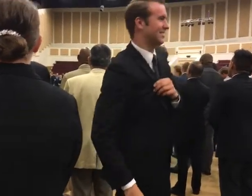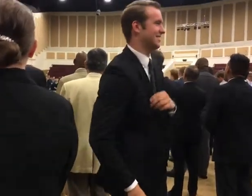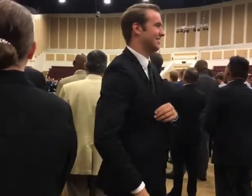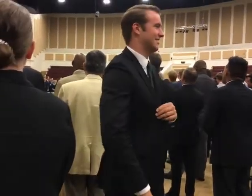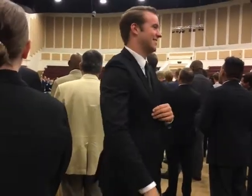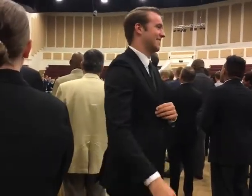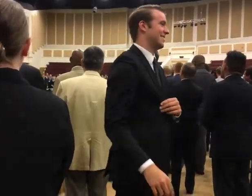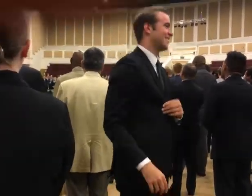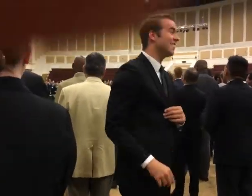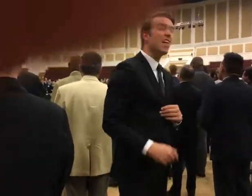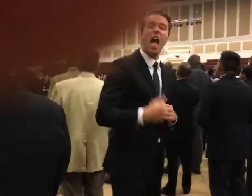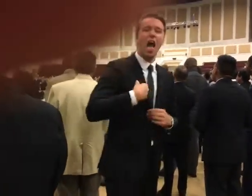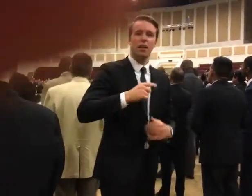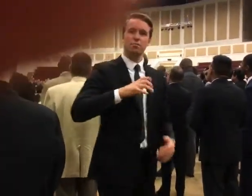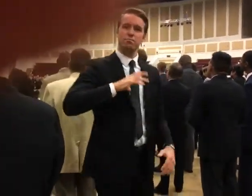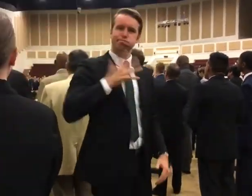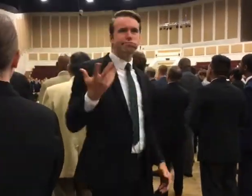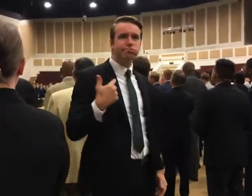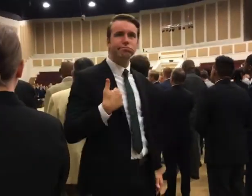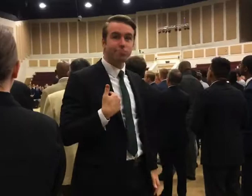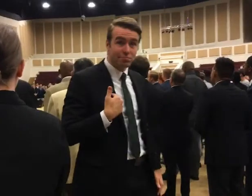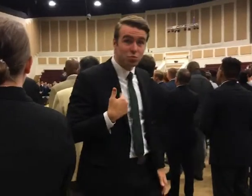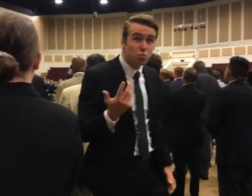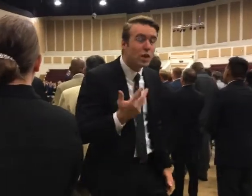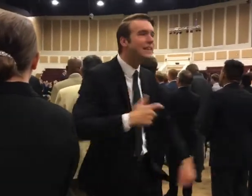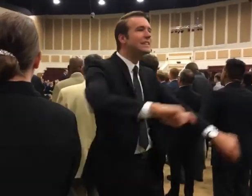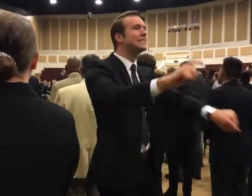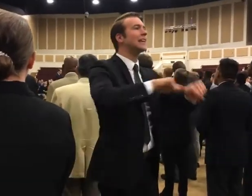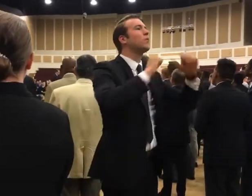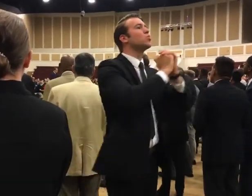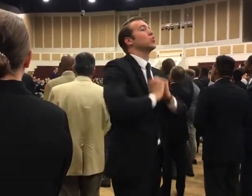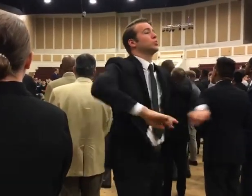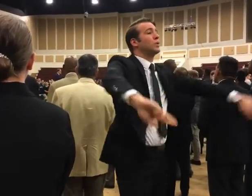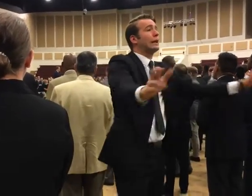This is what ticks me off. Is this time to worship?